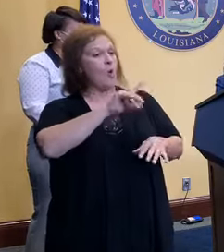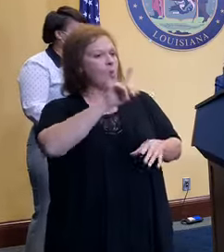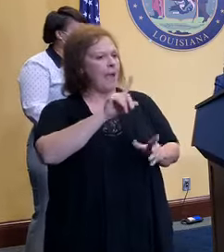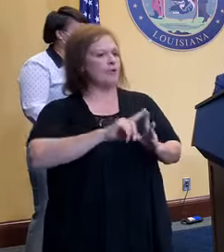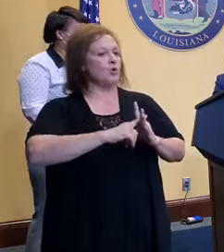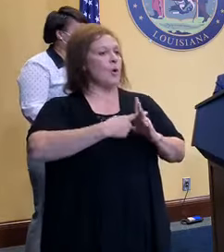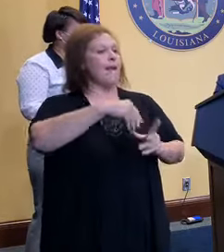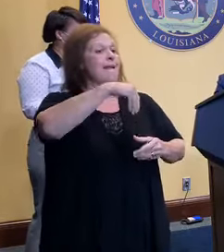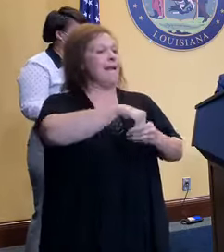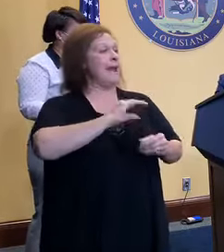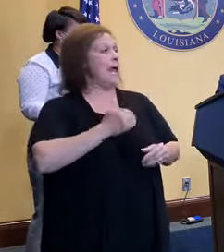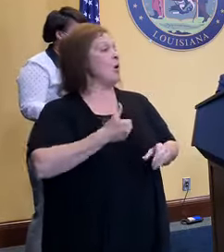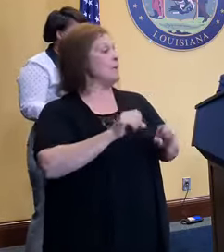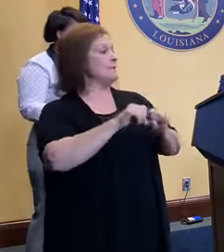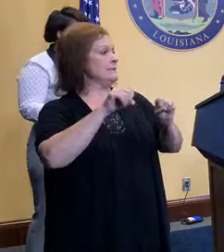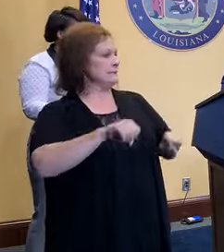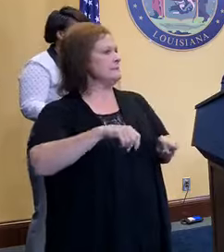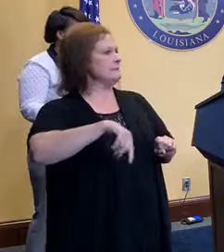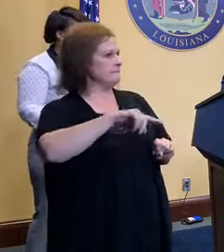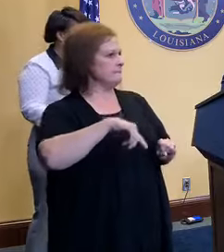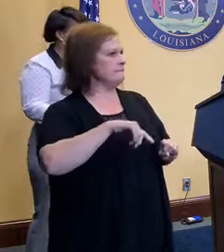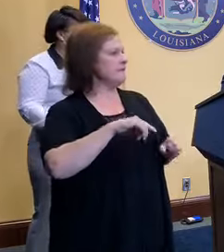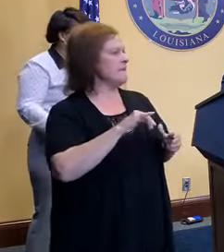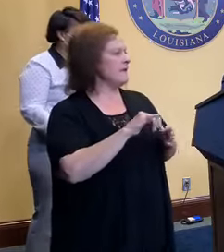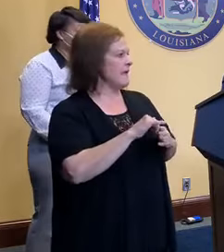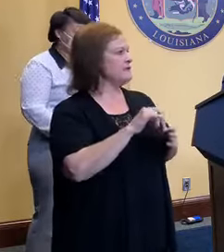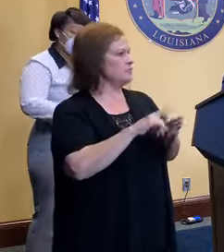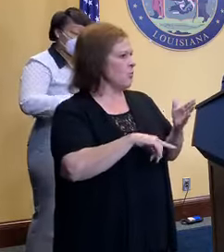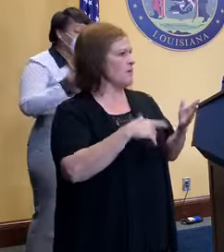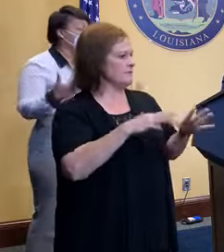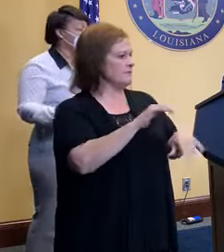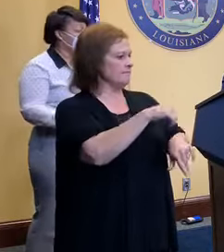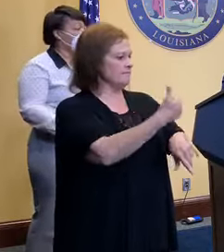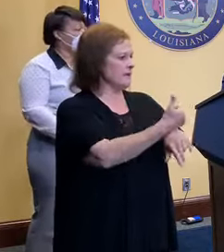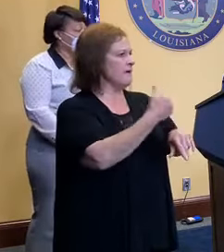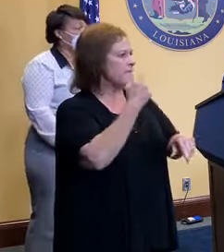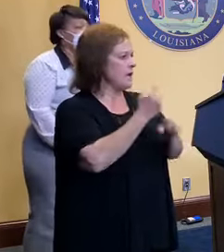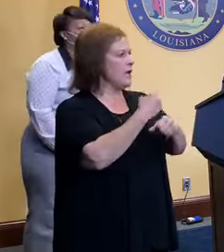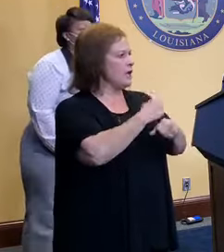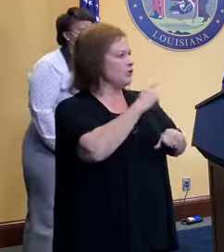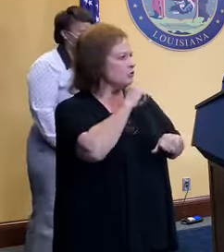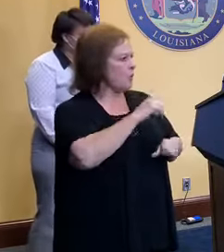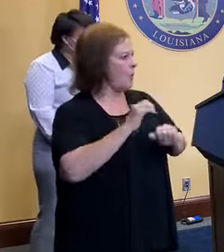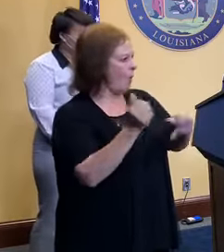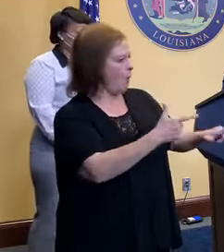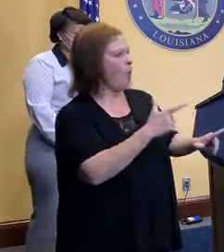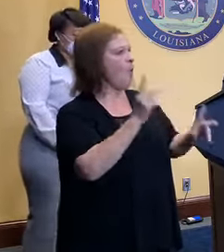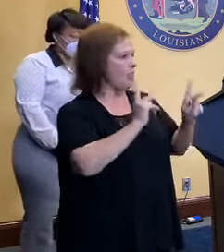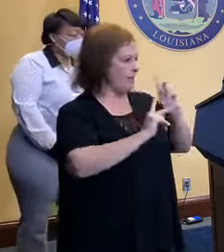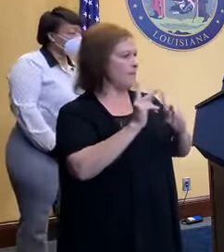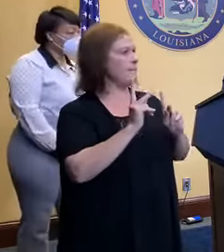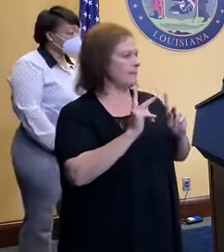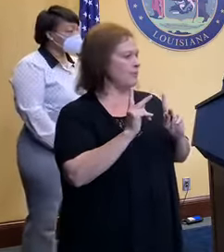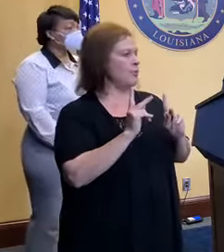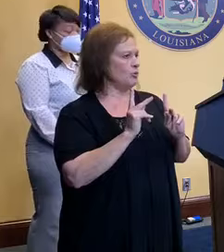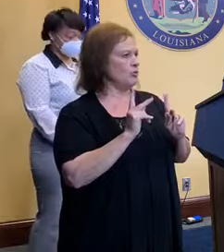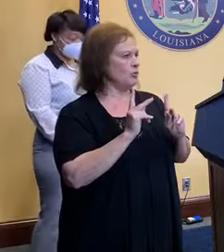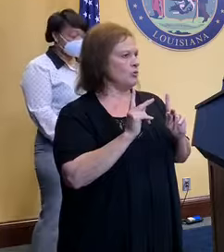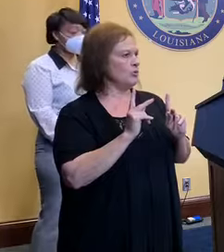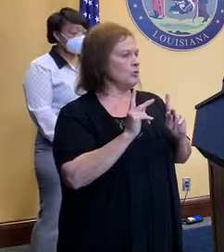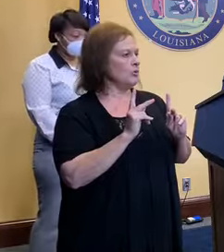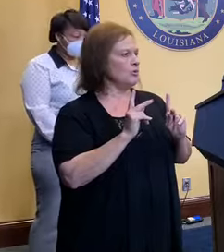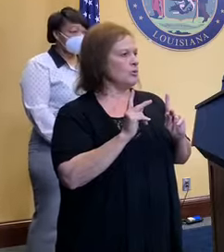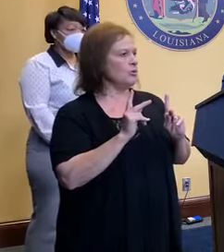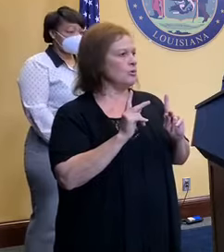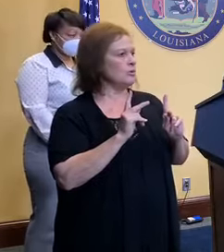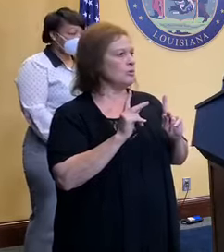put in measures in place and internal controls Absolutely. for everyone to be held accountable. And now we have those. So